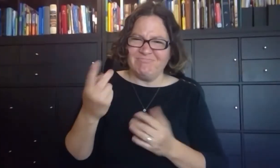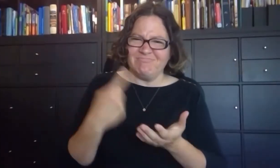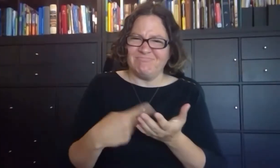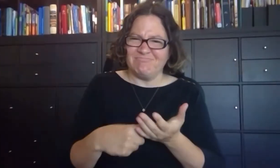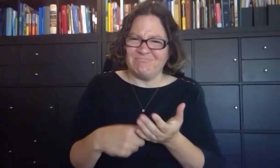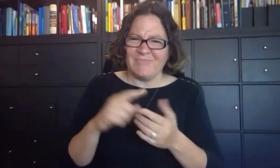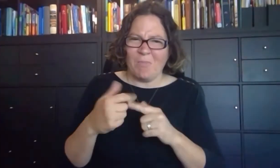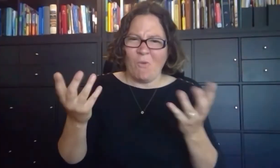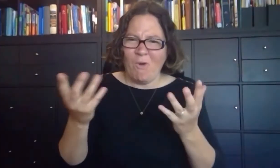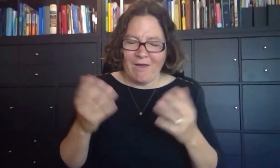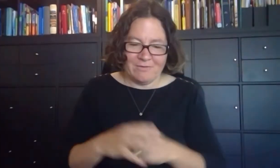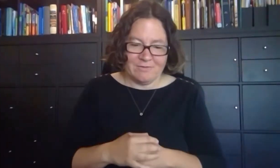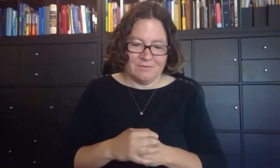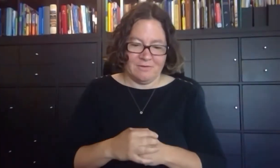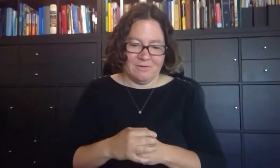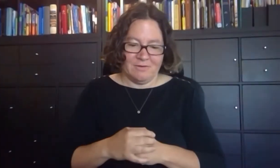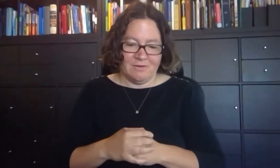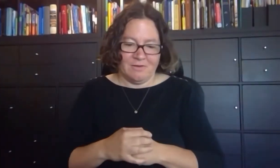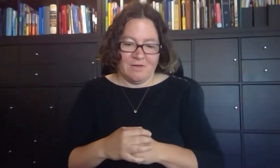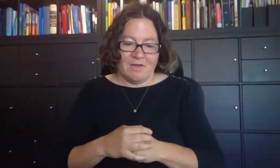Jesus is asking, what are you talking about?